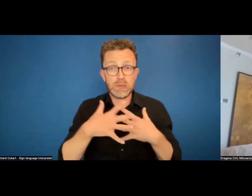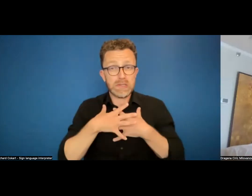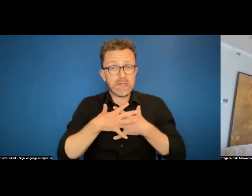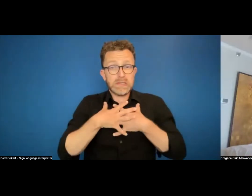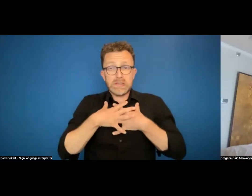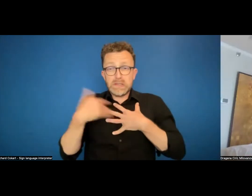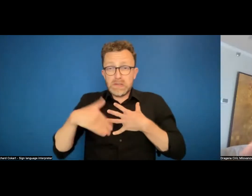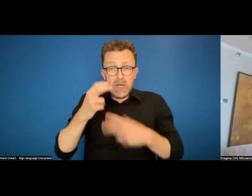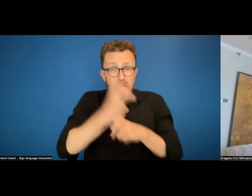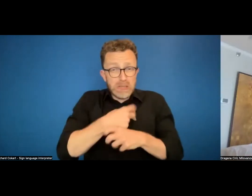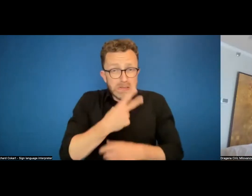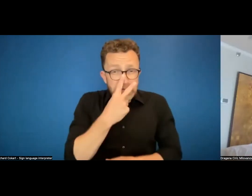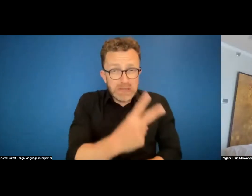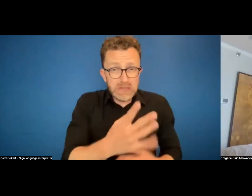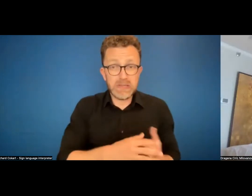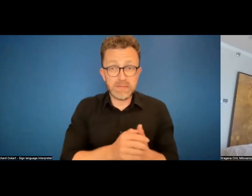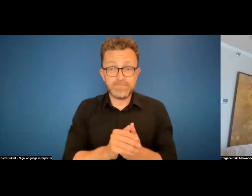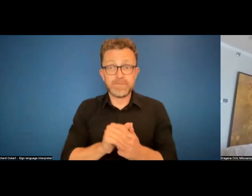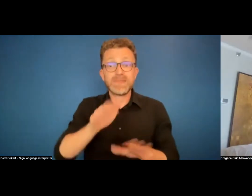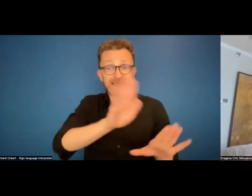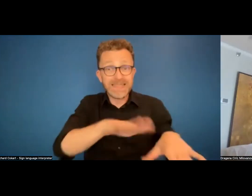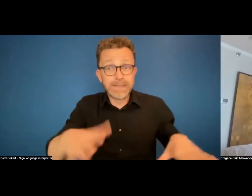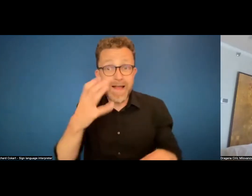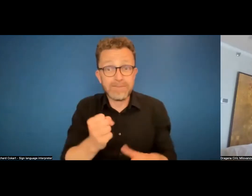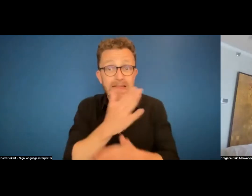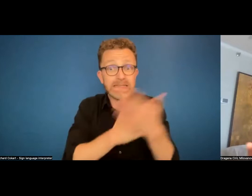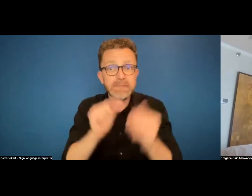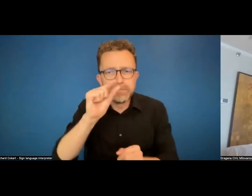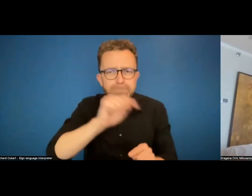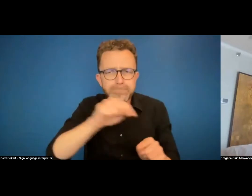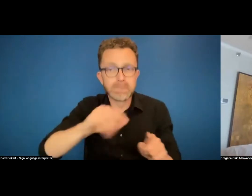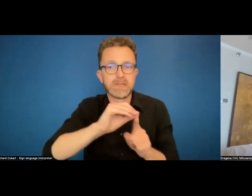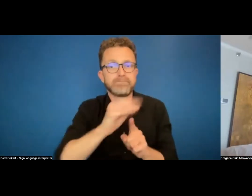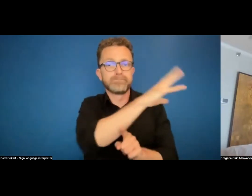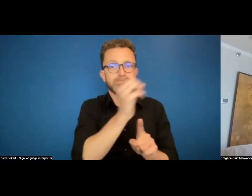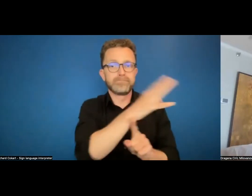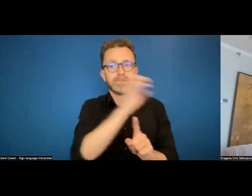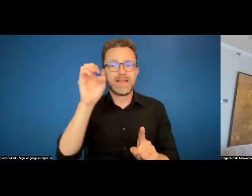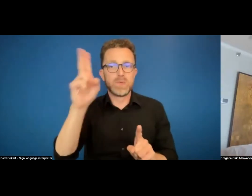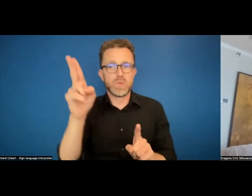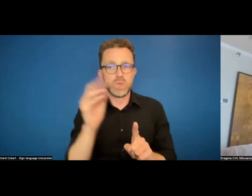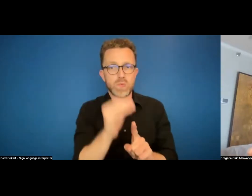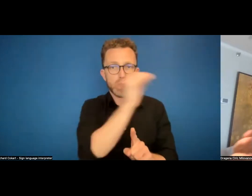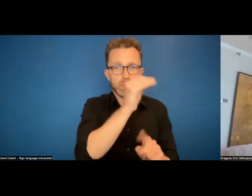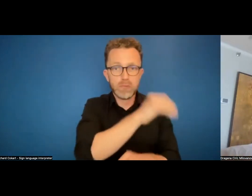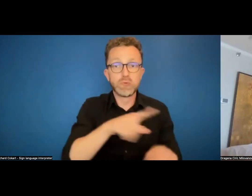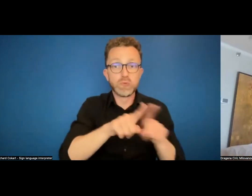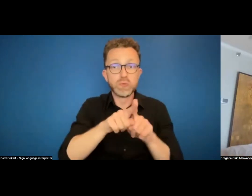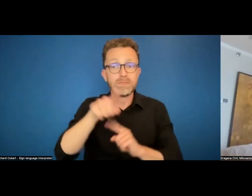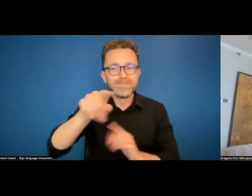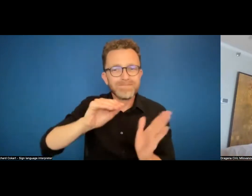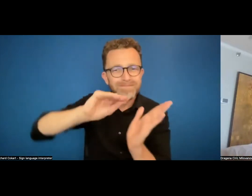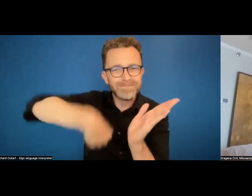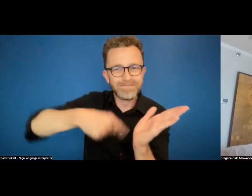Disability Rights International warned about the situation back in 2014 when Russia invaded the east of